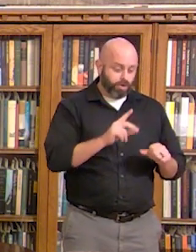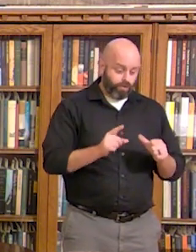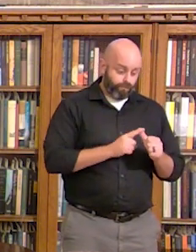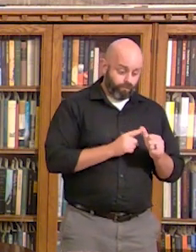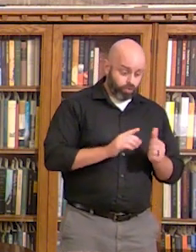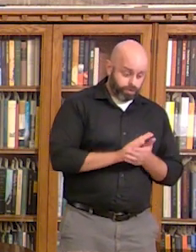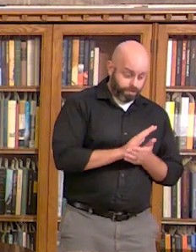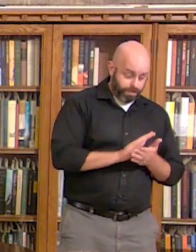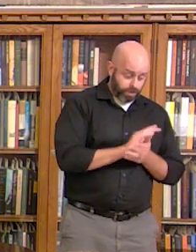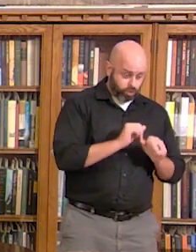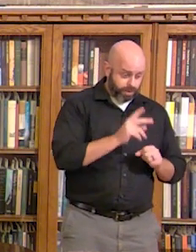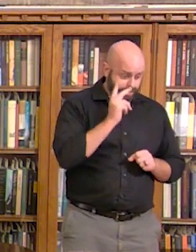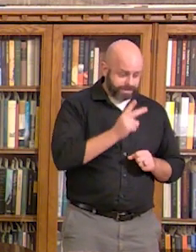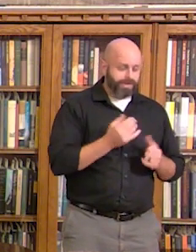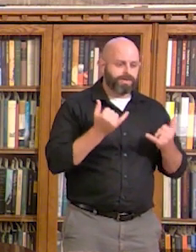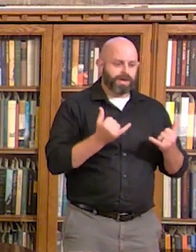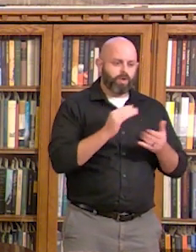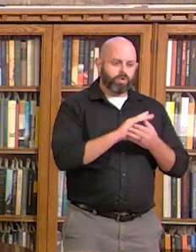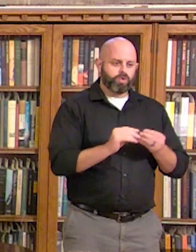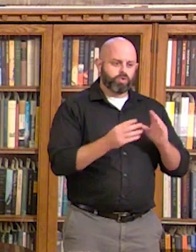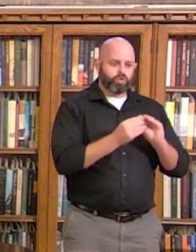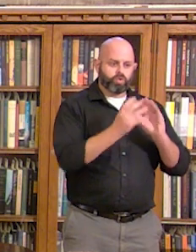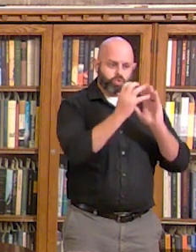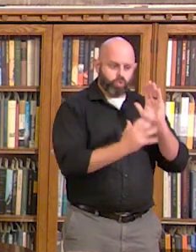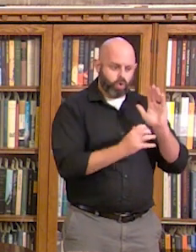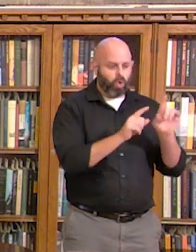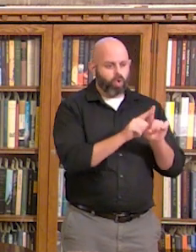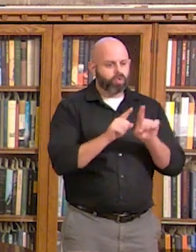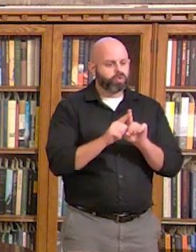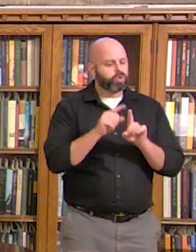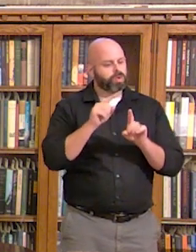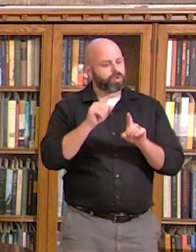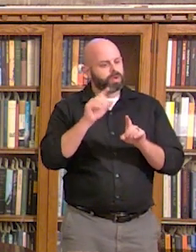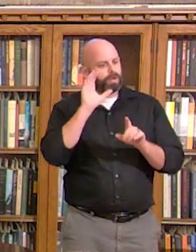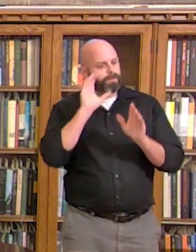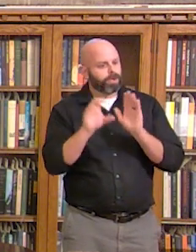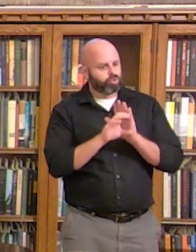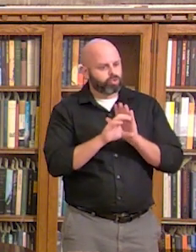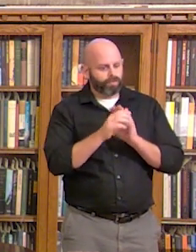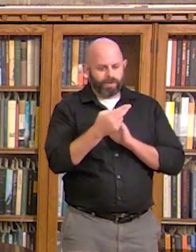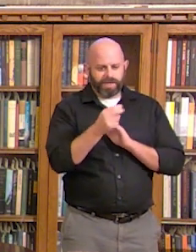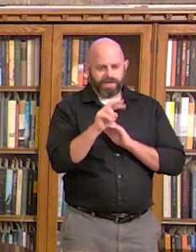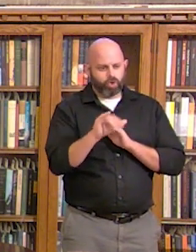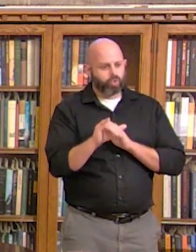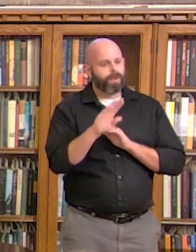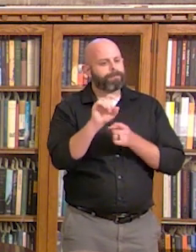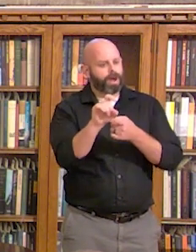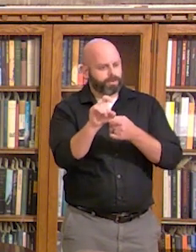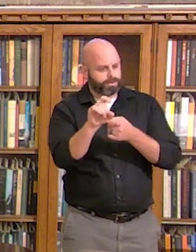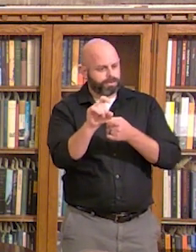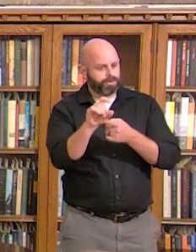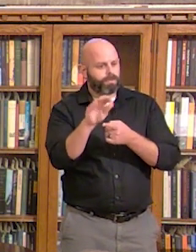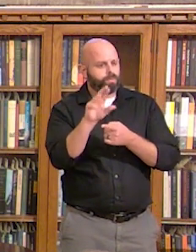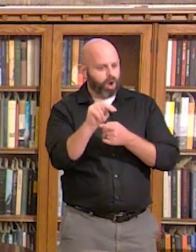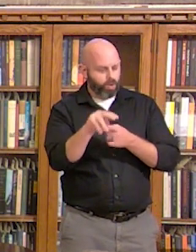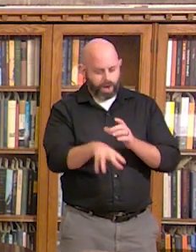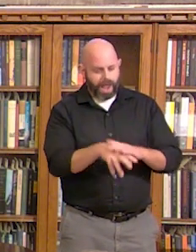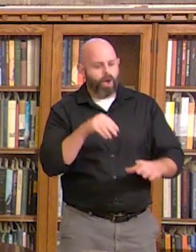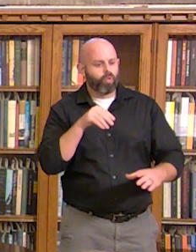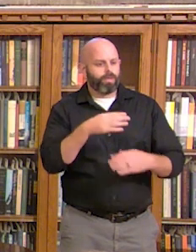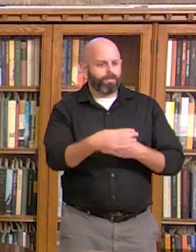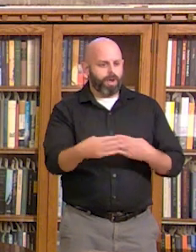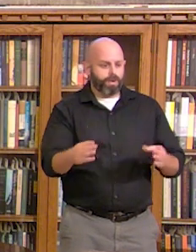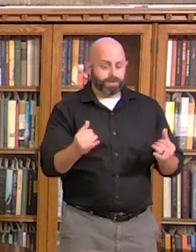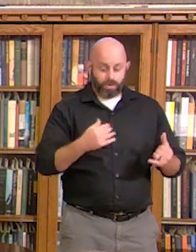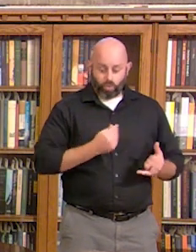page not only that story but there is the picture of Henry Box Brown he's coming out of the box now there's a there white people